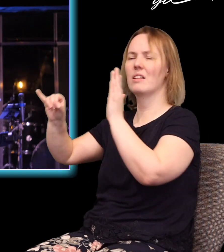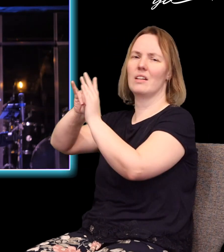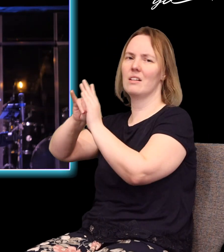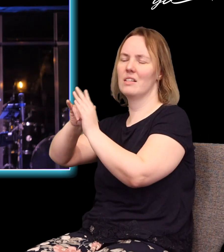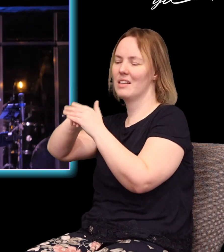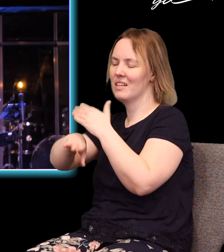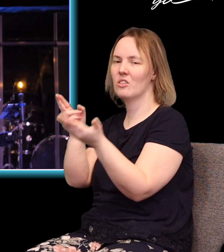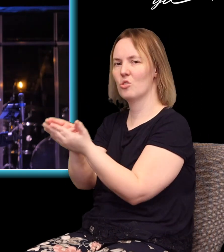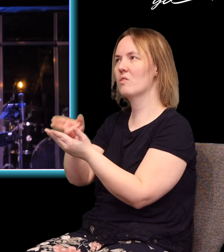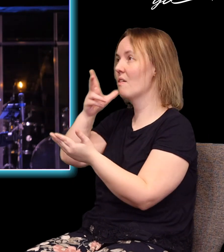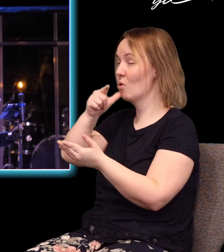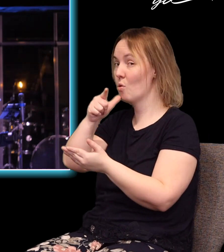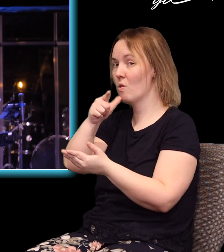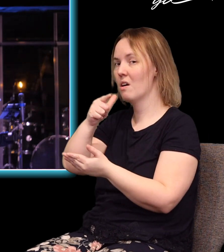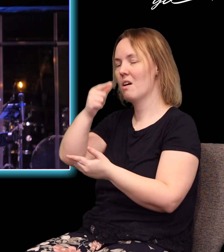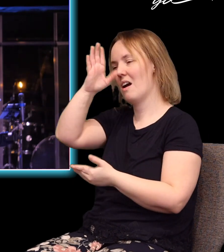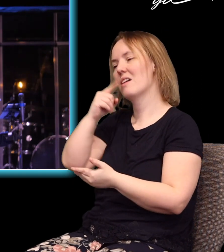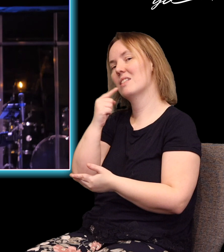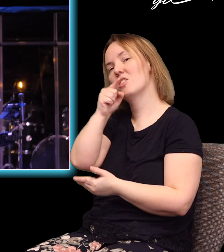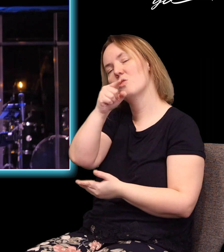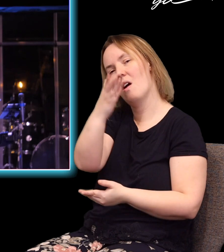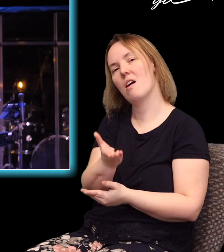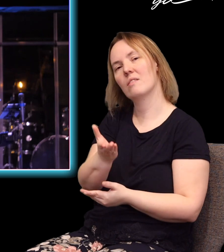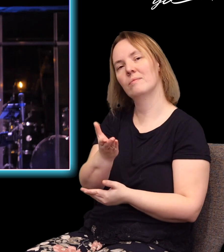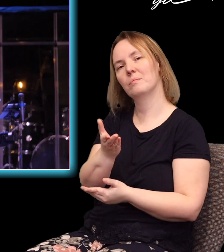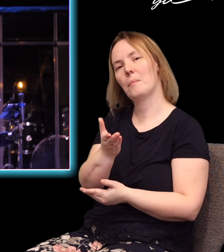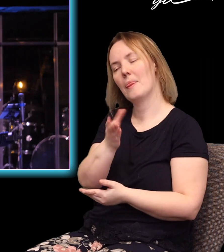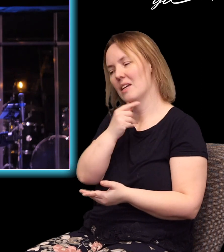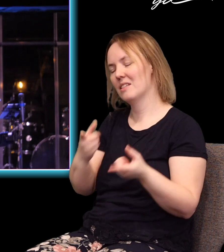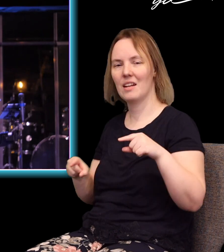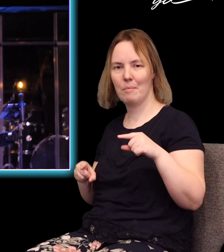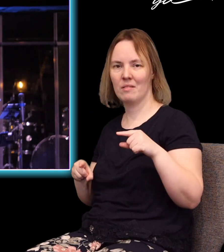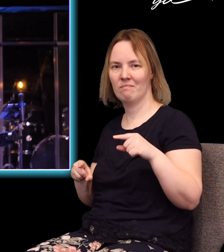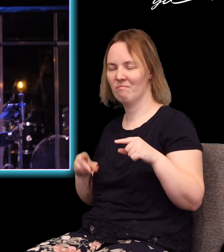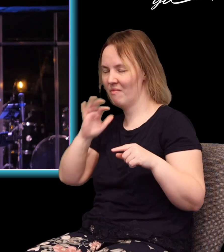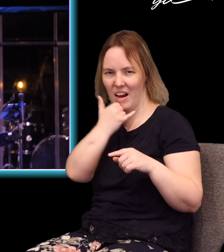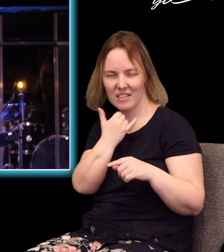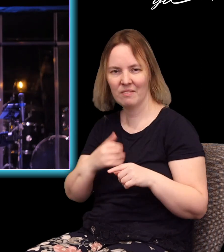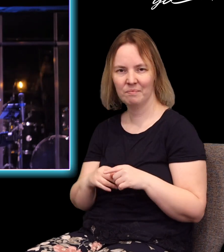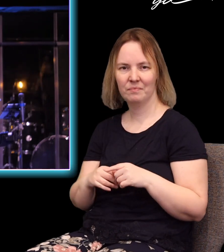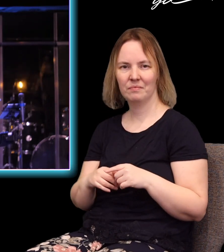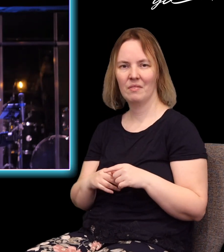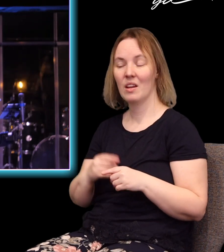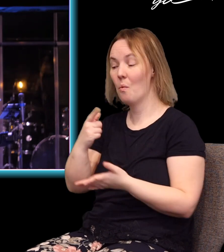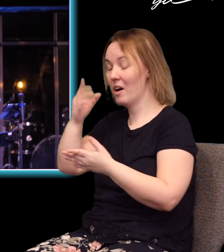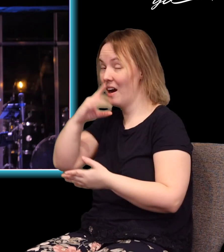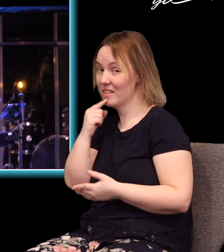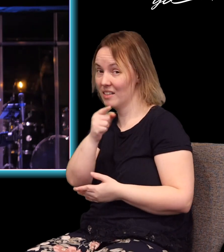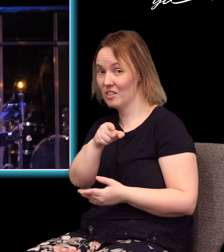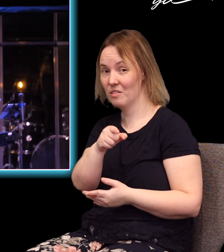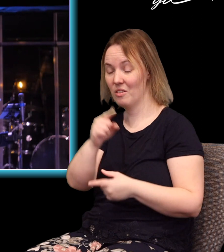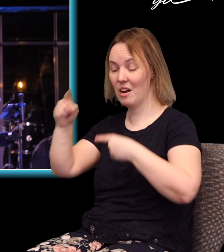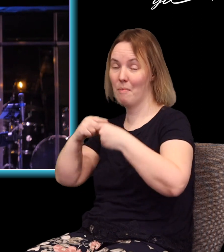in the truth of who God says that you are. And that doesn't happen by accident. What God says to you and